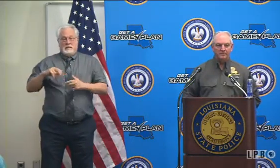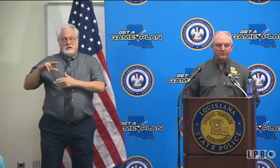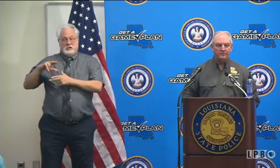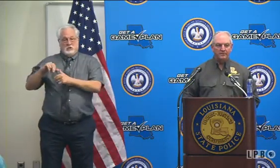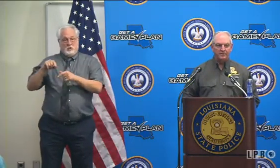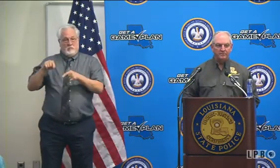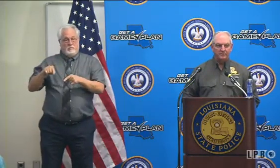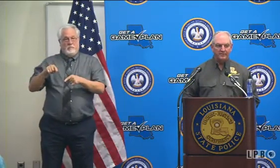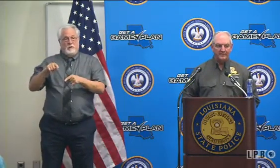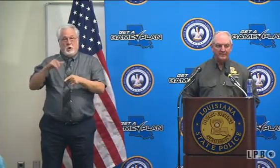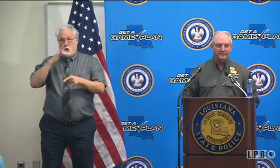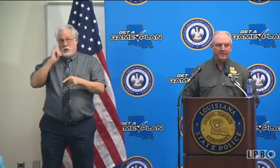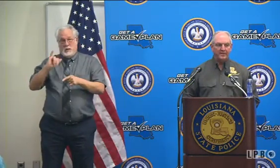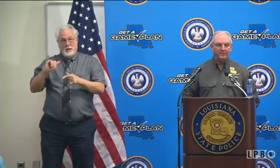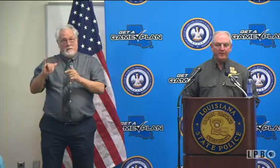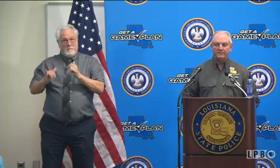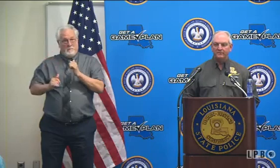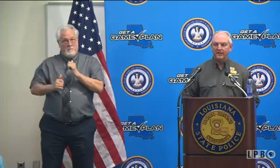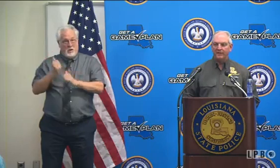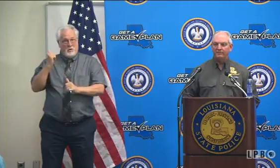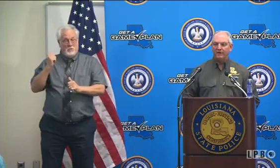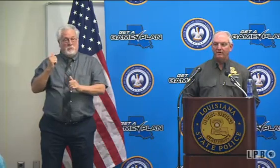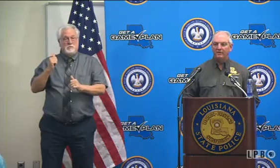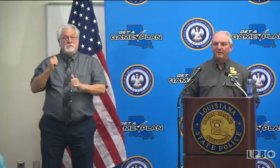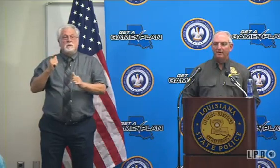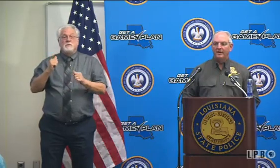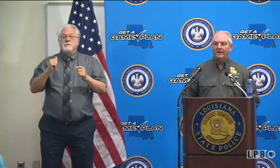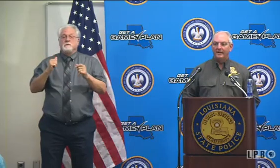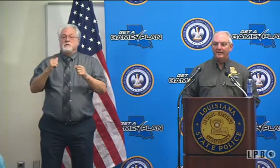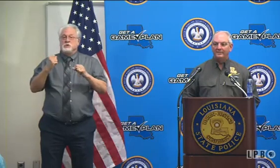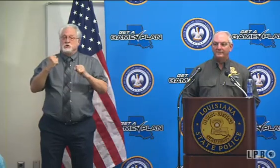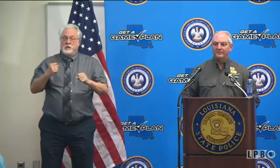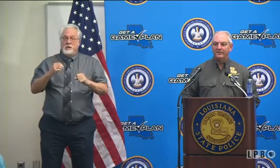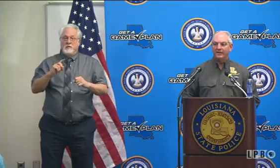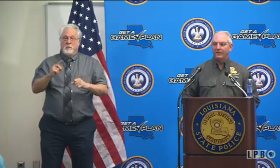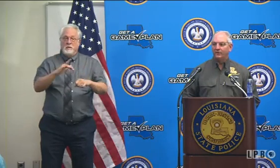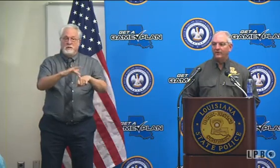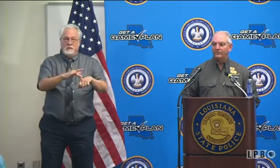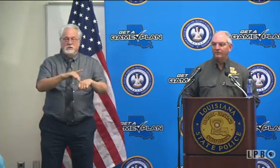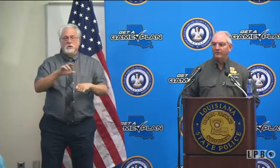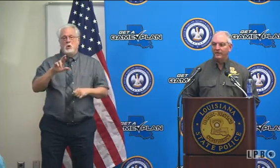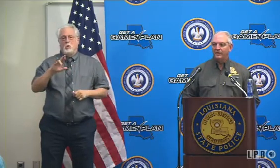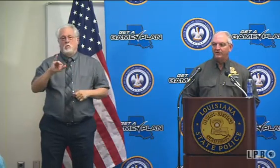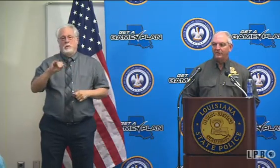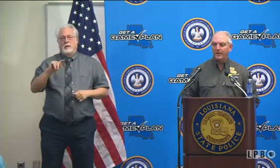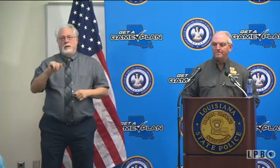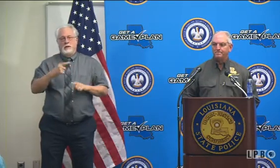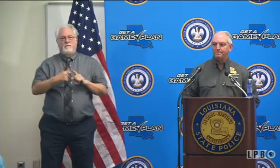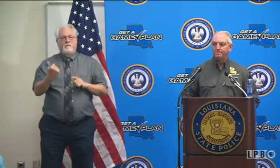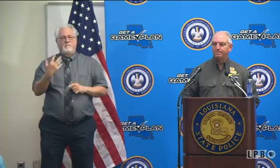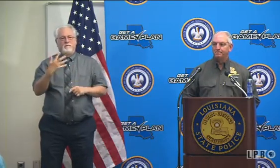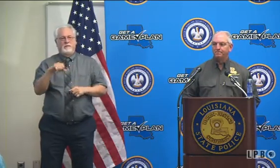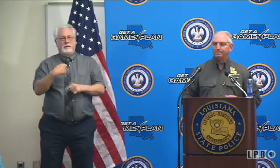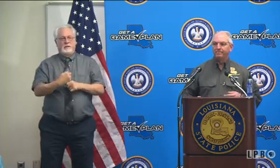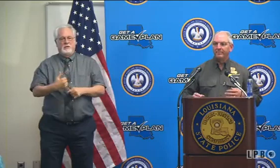most resembles in terms of intensity and the place of landfall is Hurricane Rita from 15 years ago.